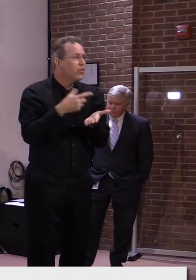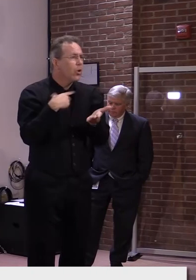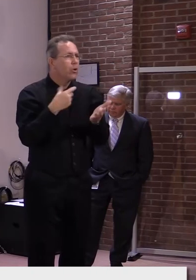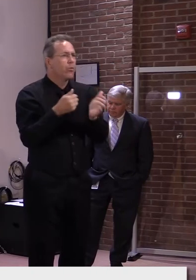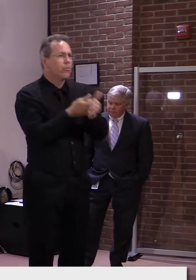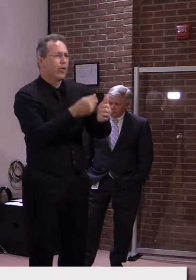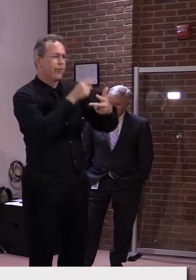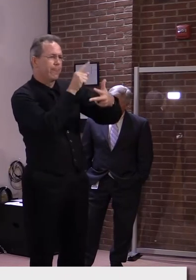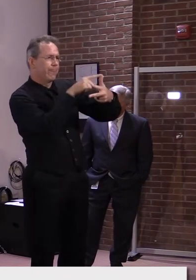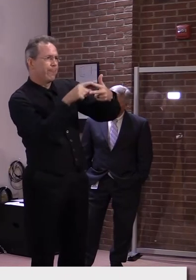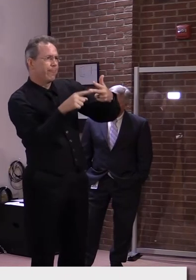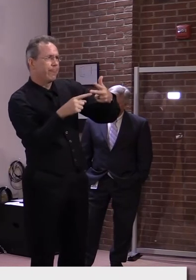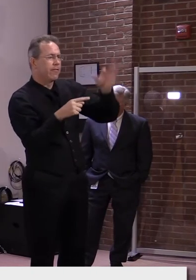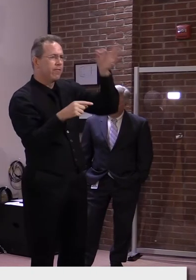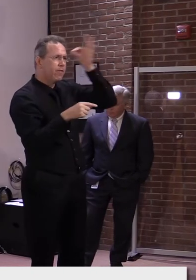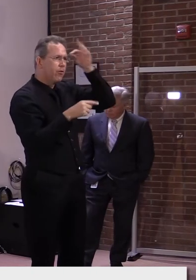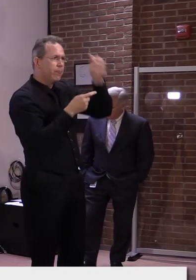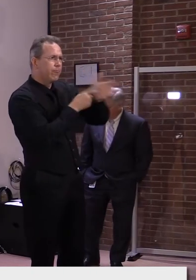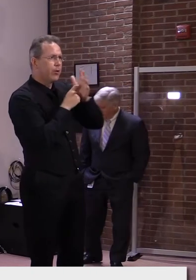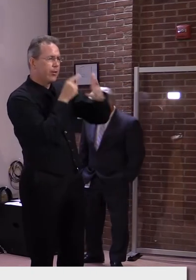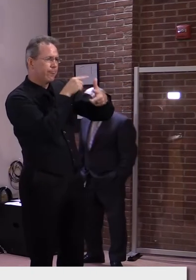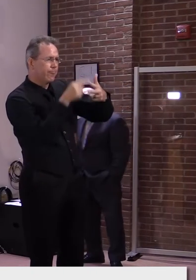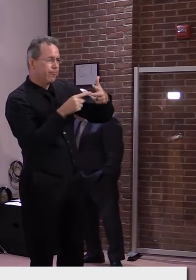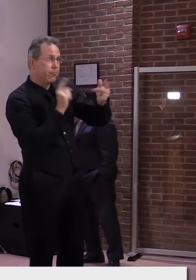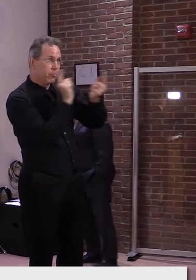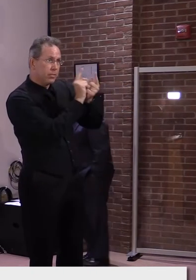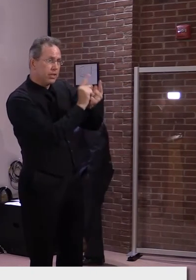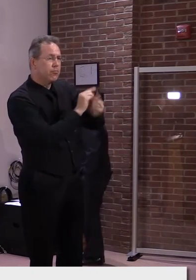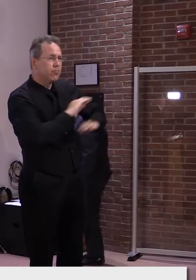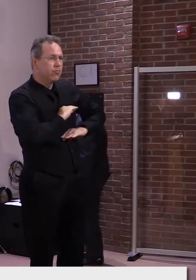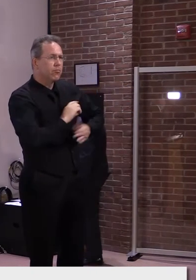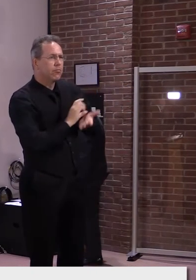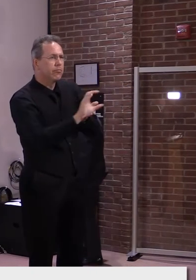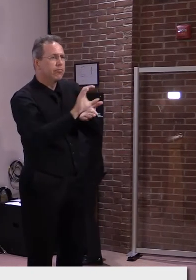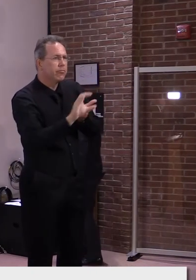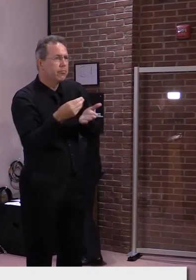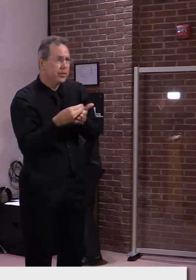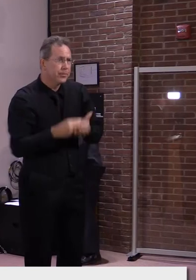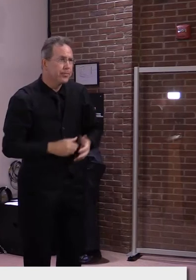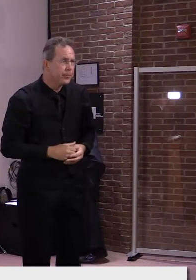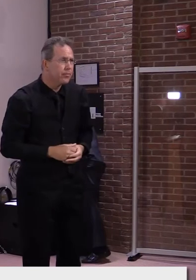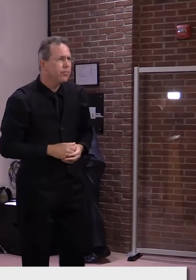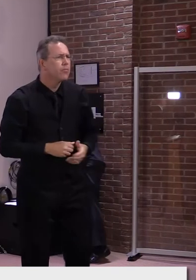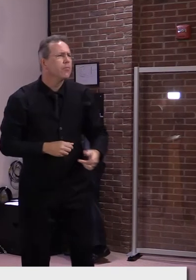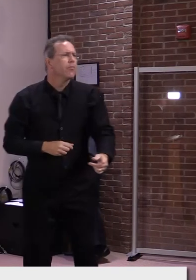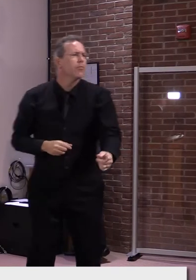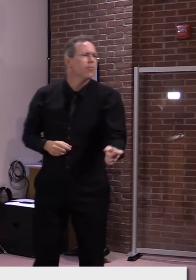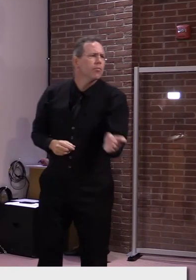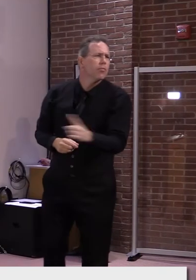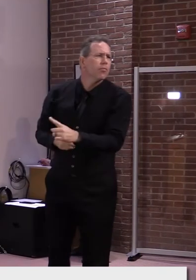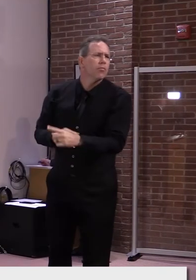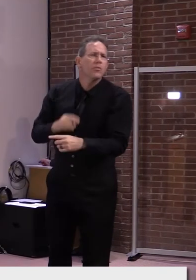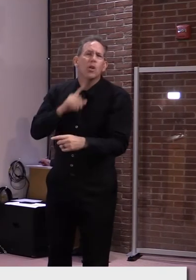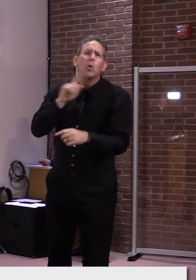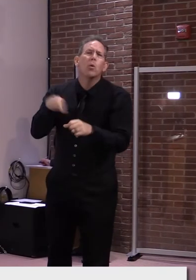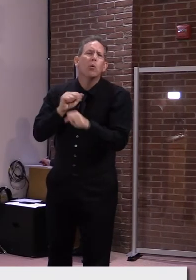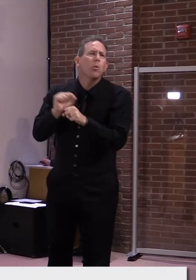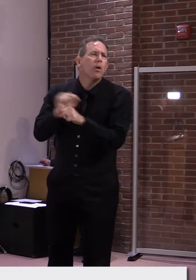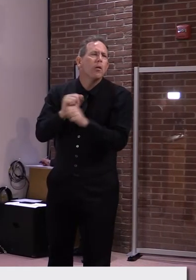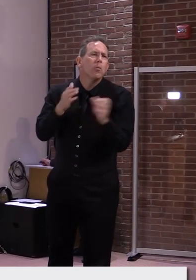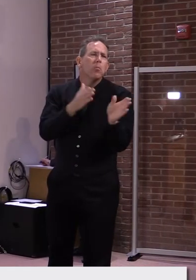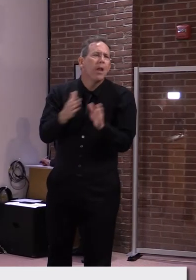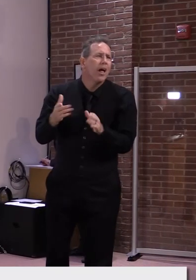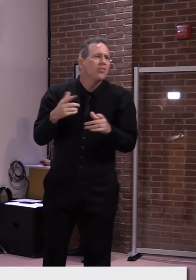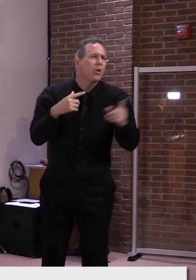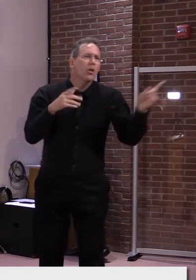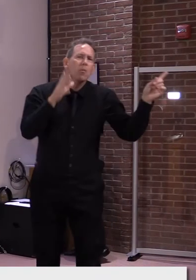So when do you think that there will be an actual plan that parents in a district would be able to see and say, okay, this is what my school district is